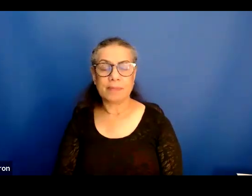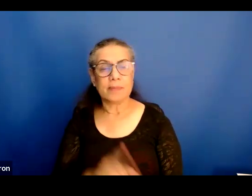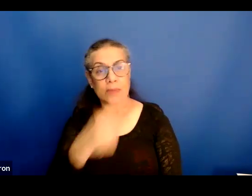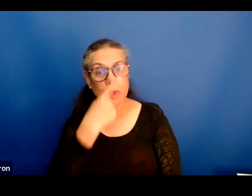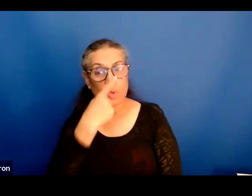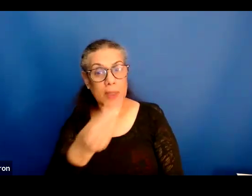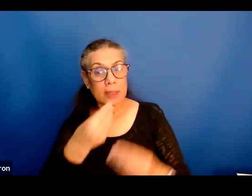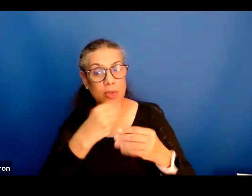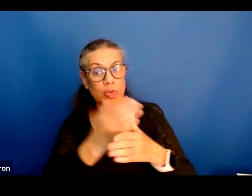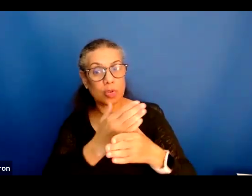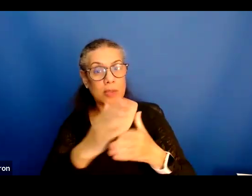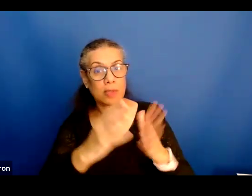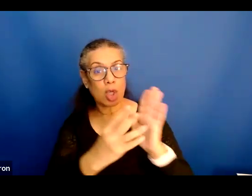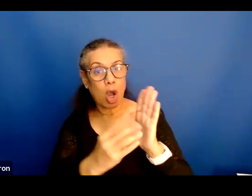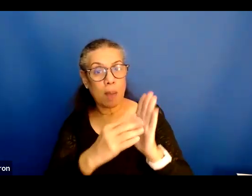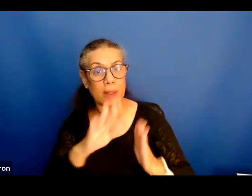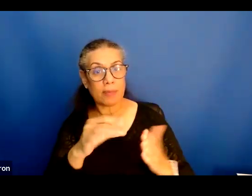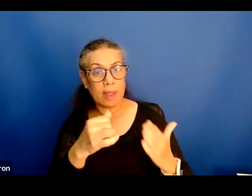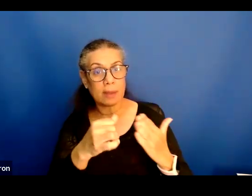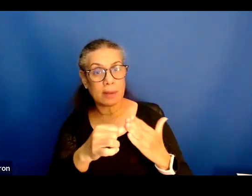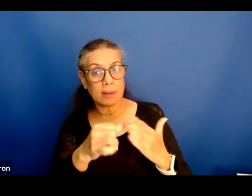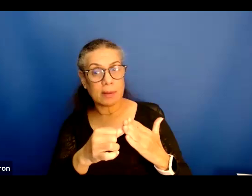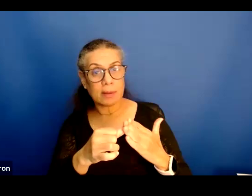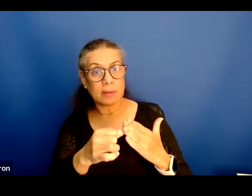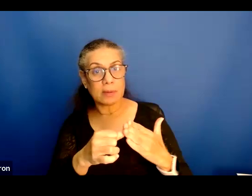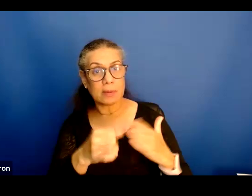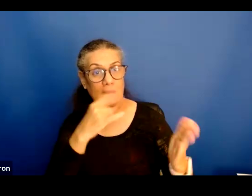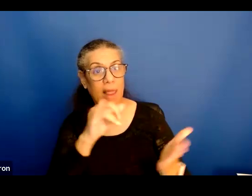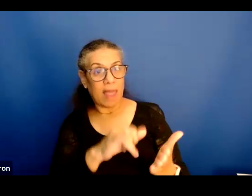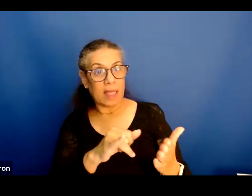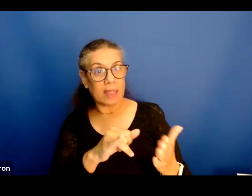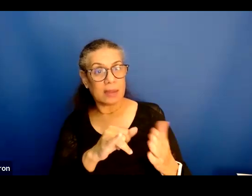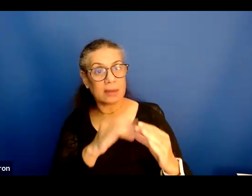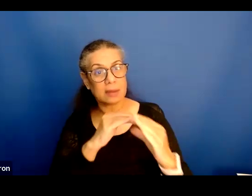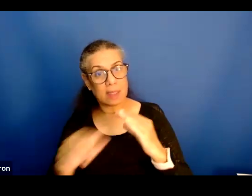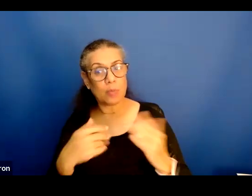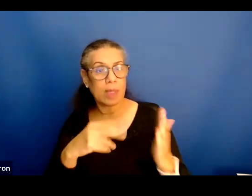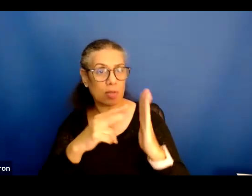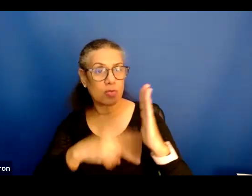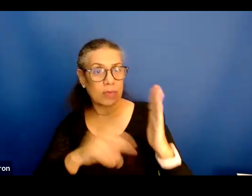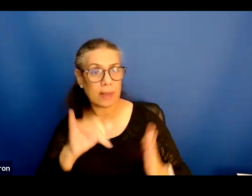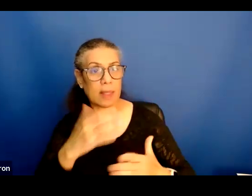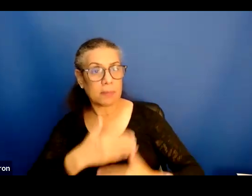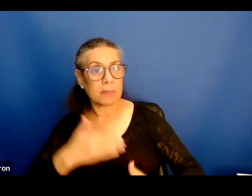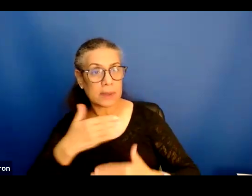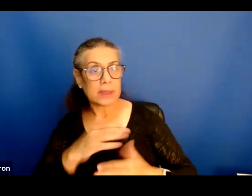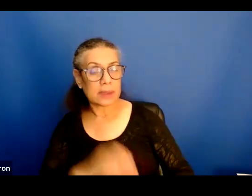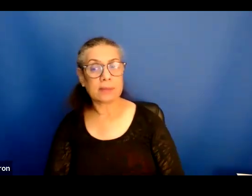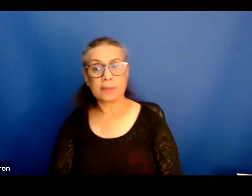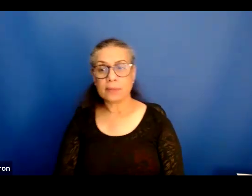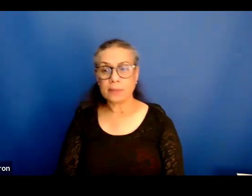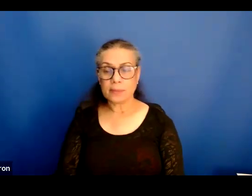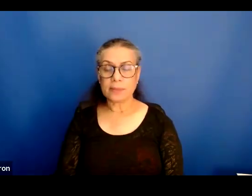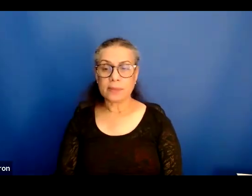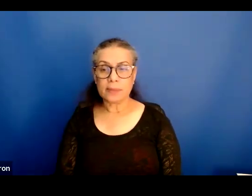though, please? Could we get a copy of that? If you can send that, If we could get a copy of that, please, to Ms. Parvex. Thank